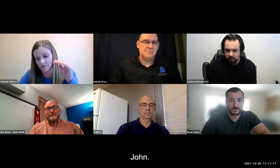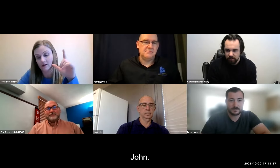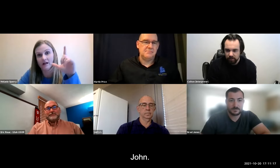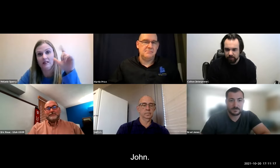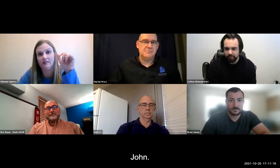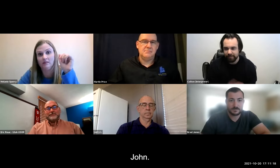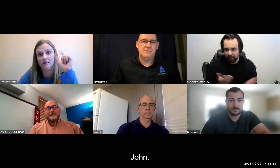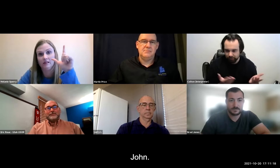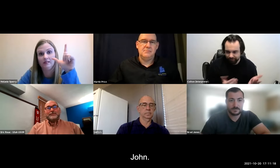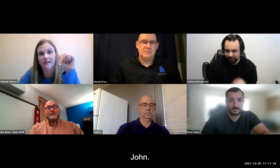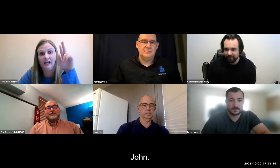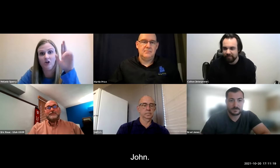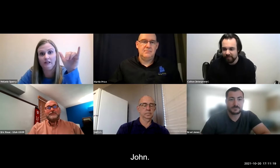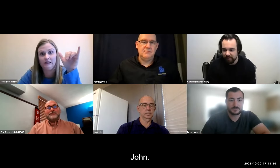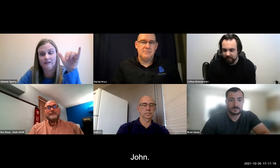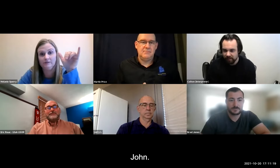Present.